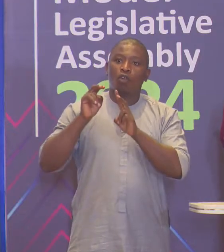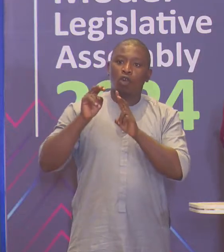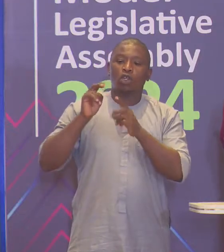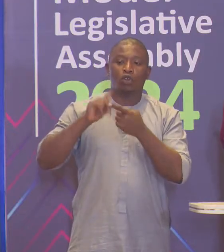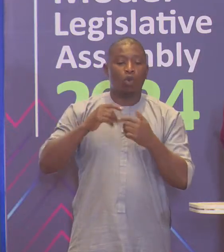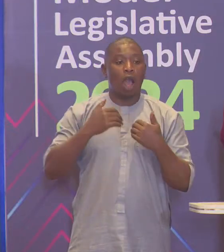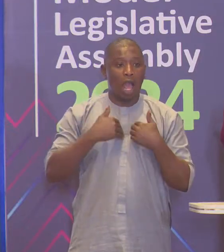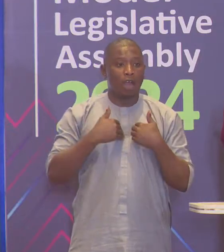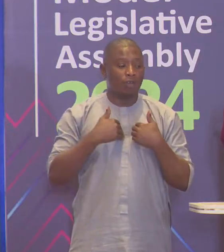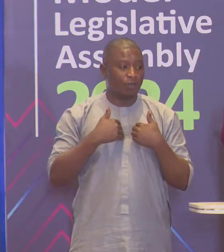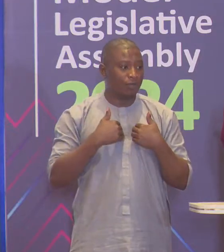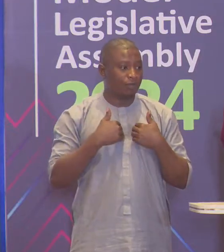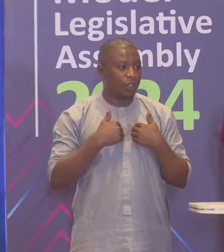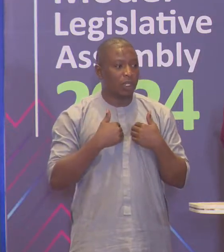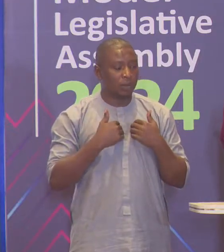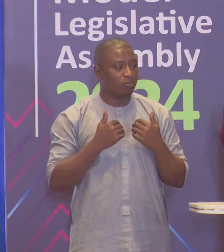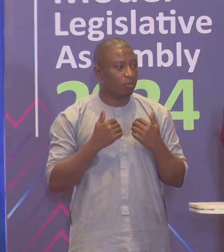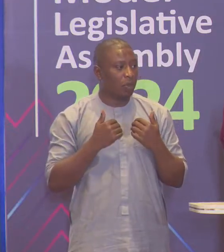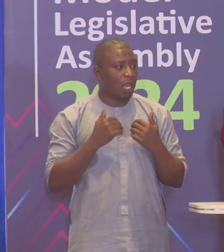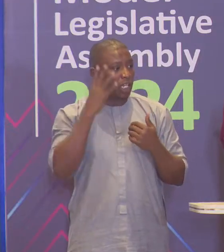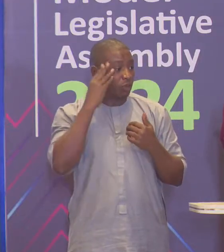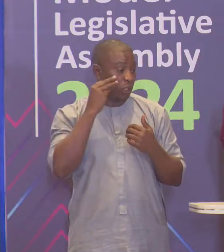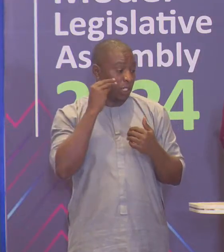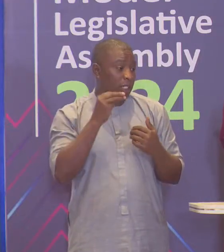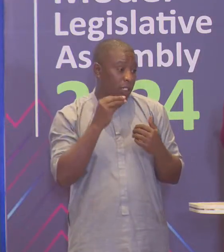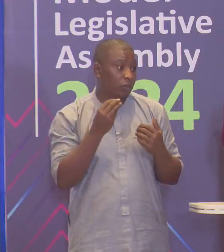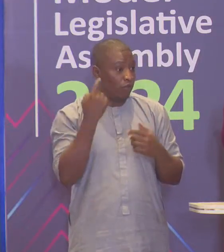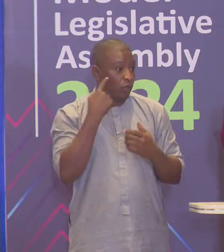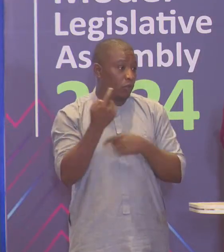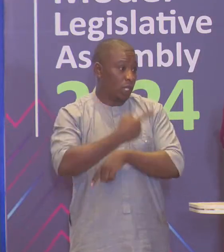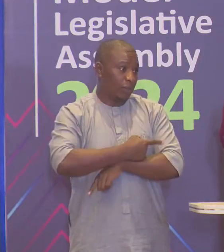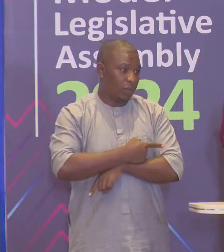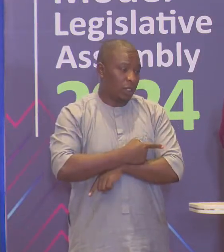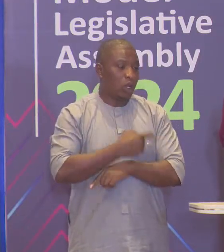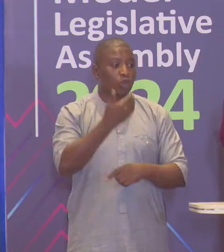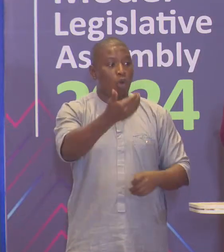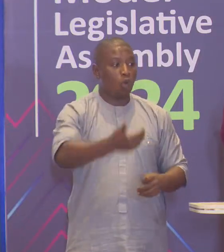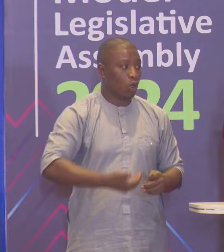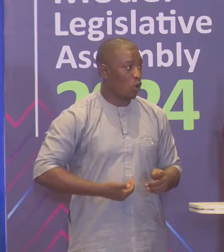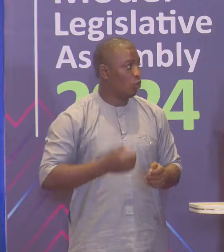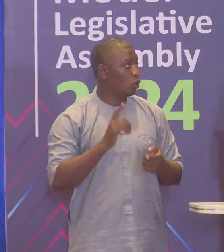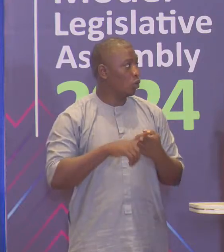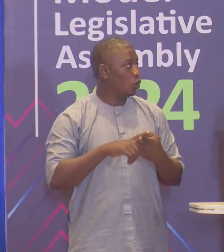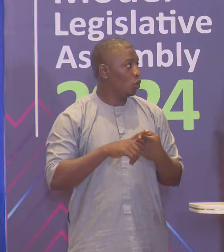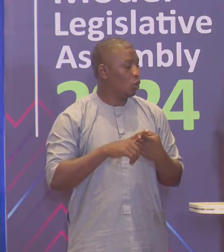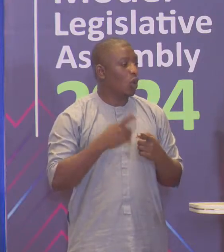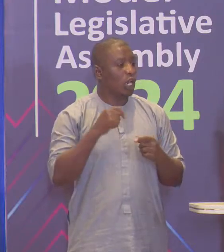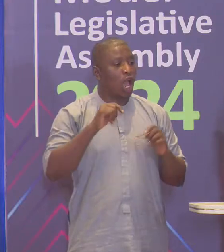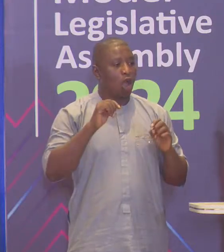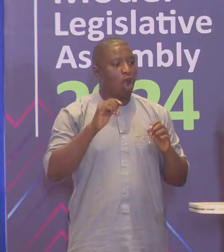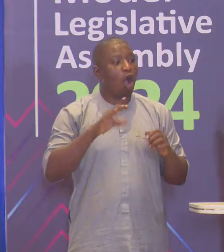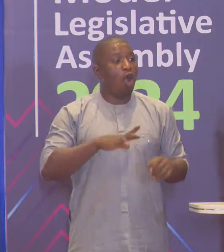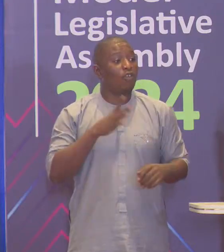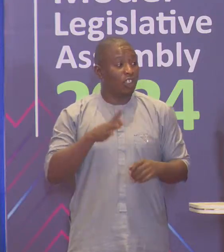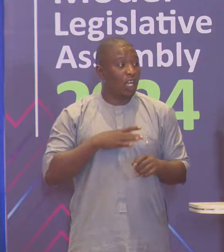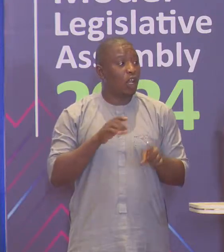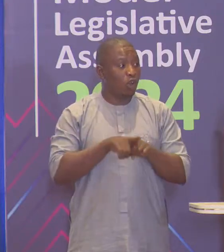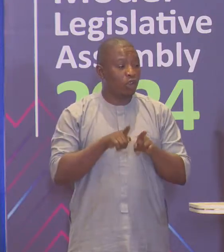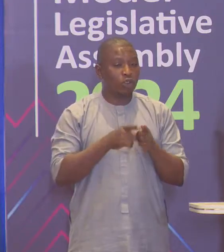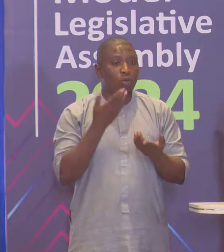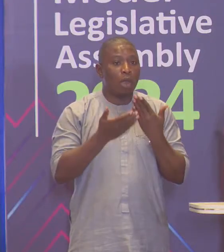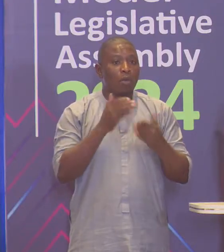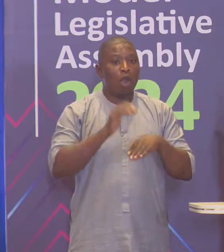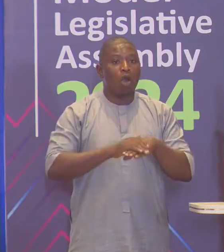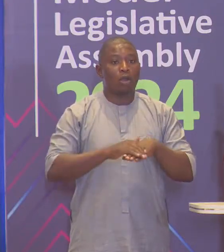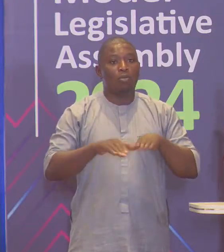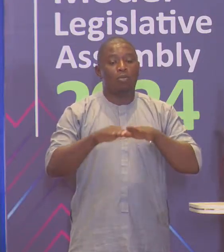the rest of the day would unfold. So welcome to the, officially also, maybe on behalf of my